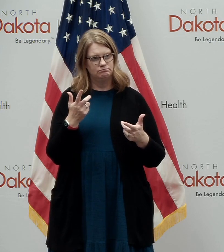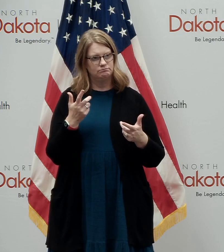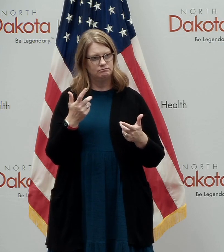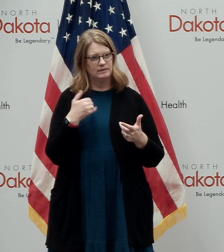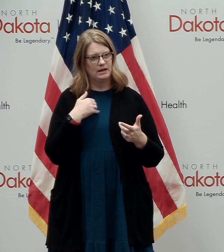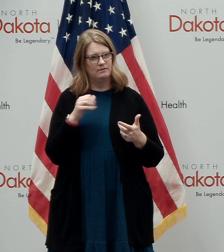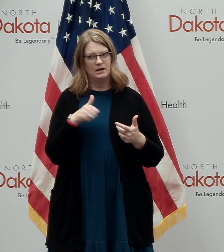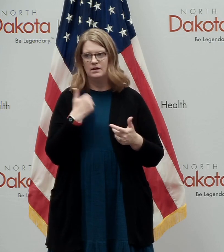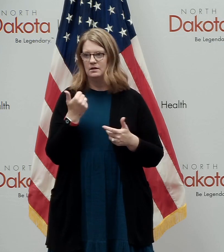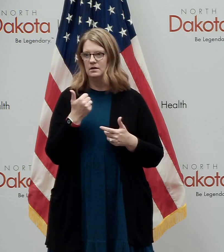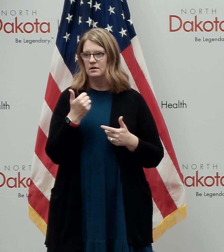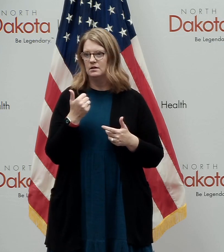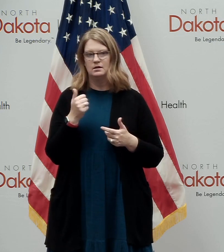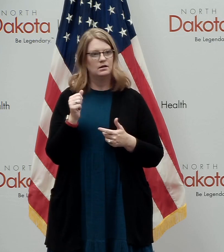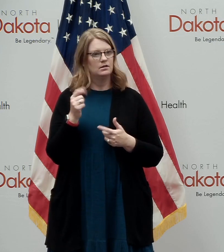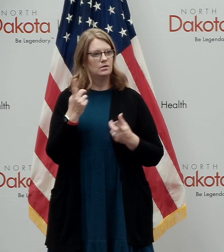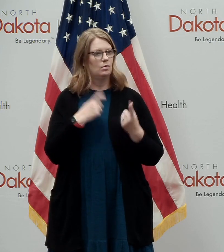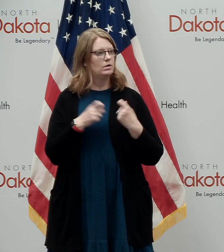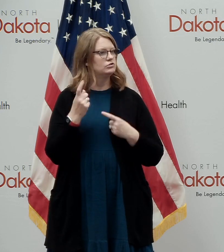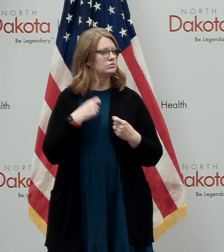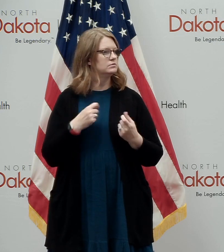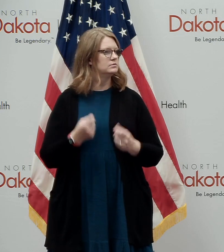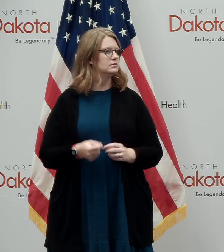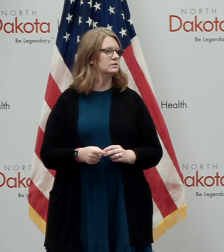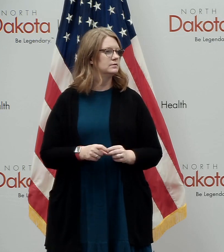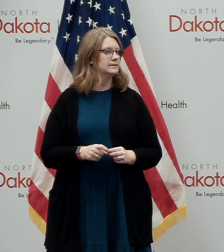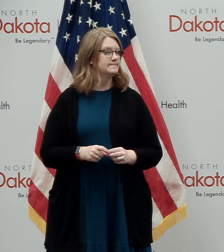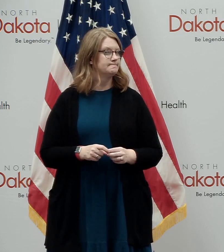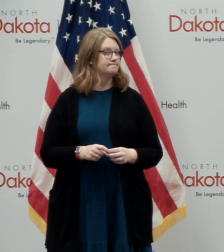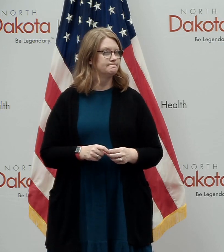And did somebody else say they had a question someplace?